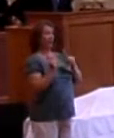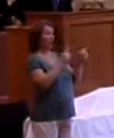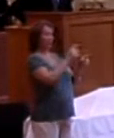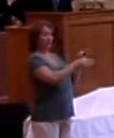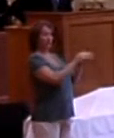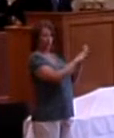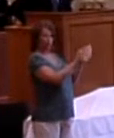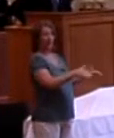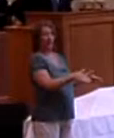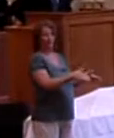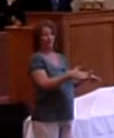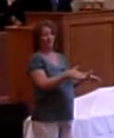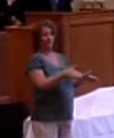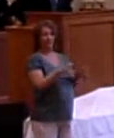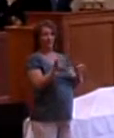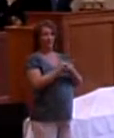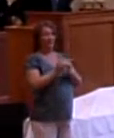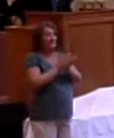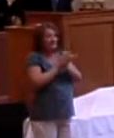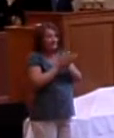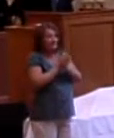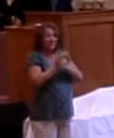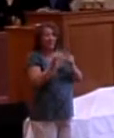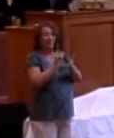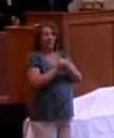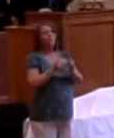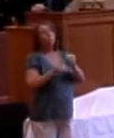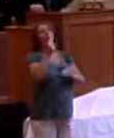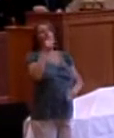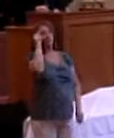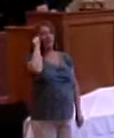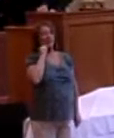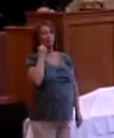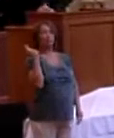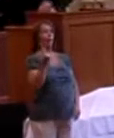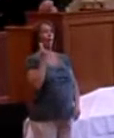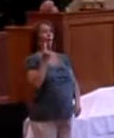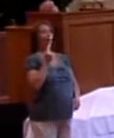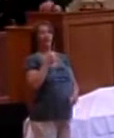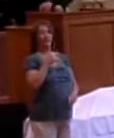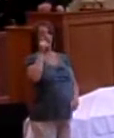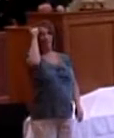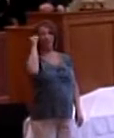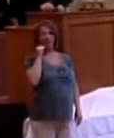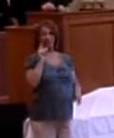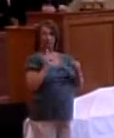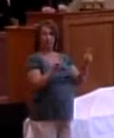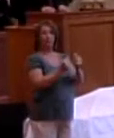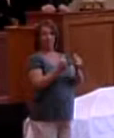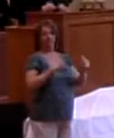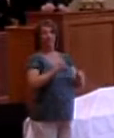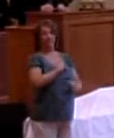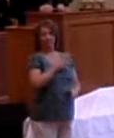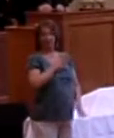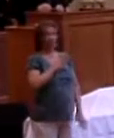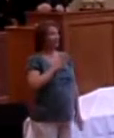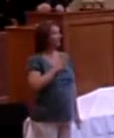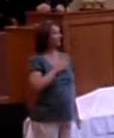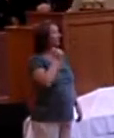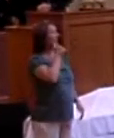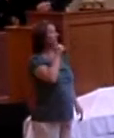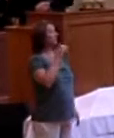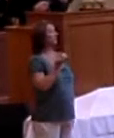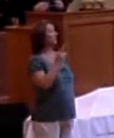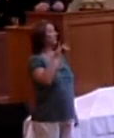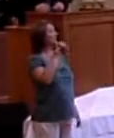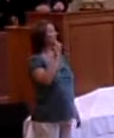last couple of years. We're looking forward to that. That's mostly for teenagers, but there's always some adults that want to tag along, which is totally fine. So, Miss Chrissy, where are you at? There you